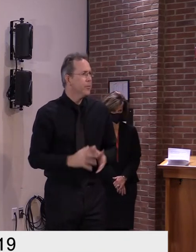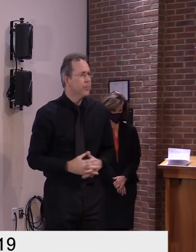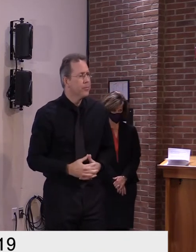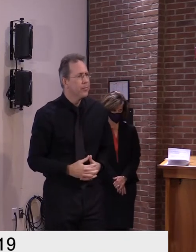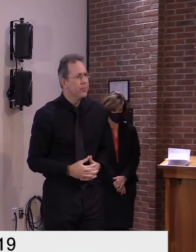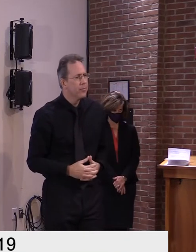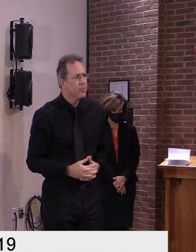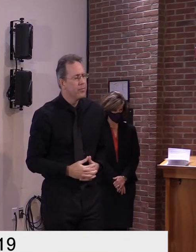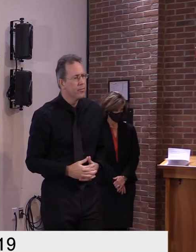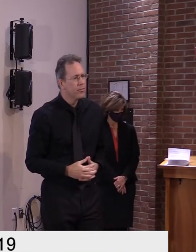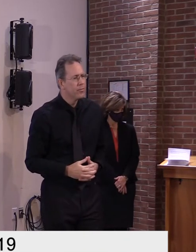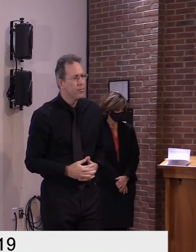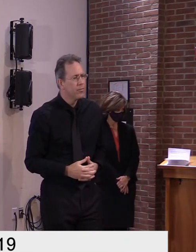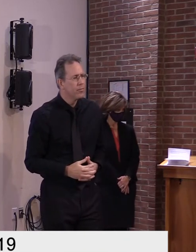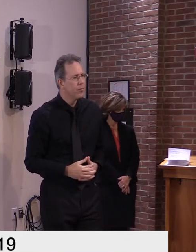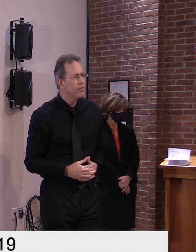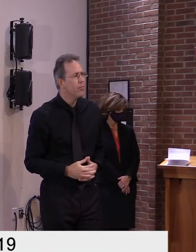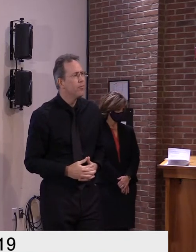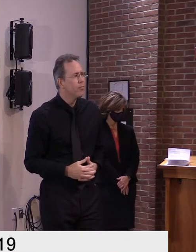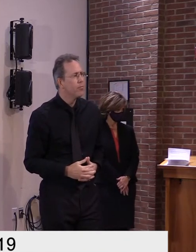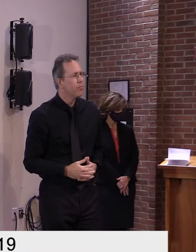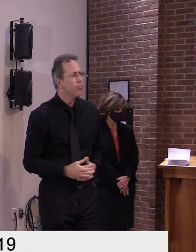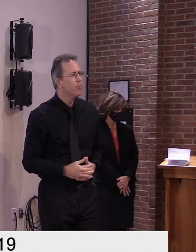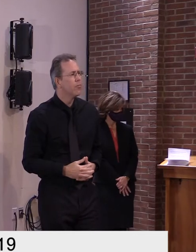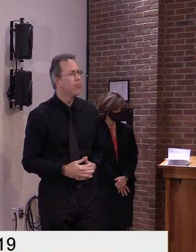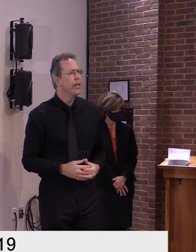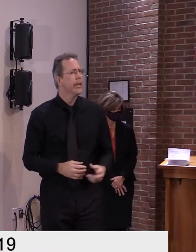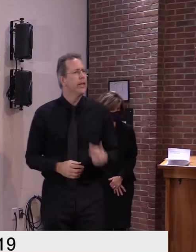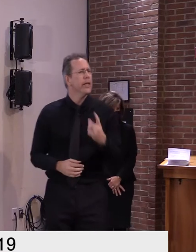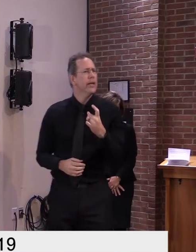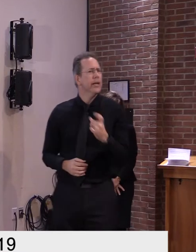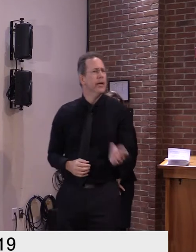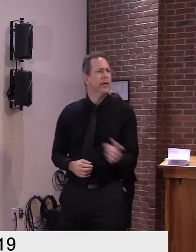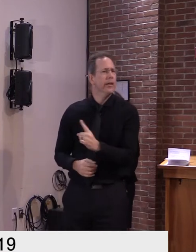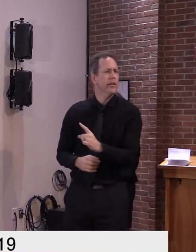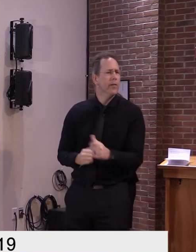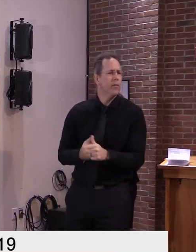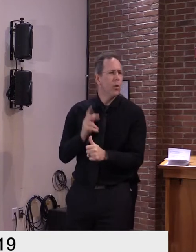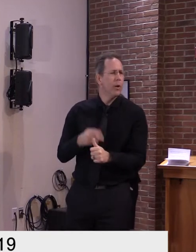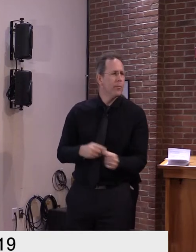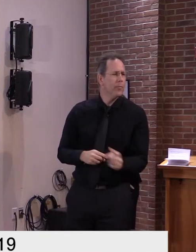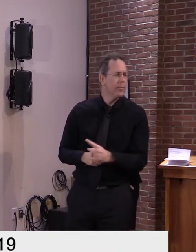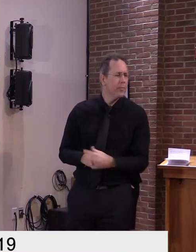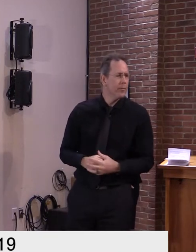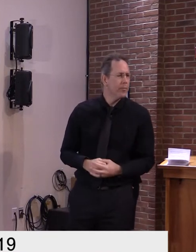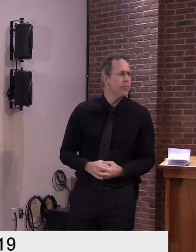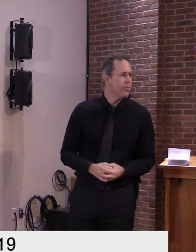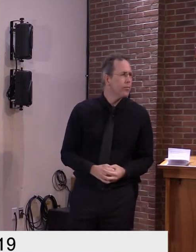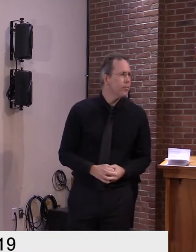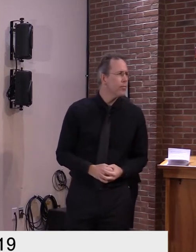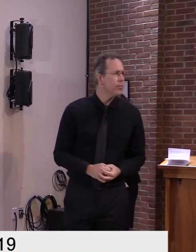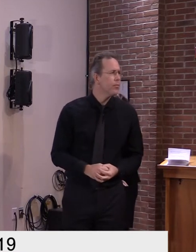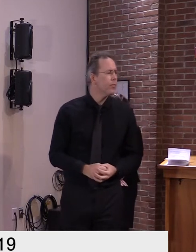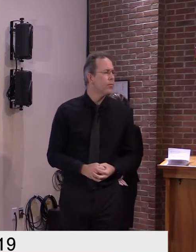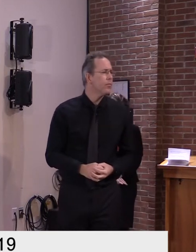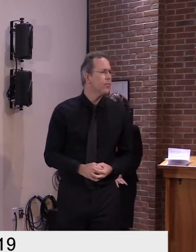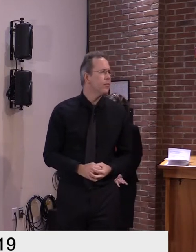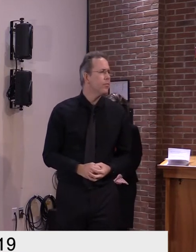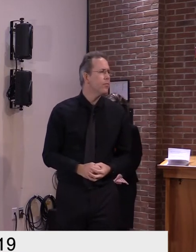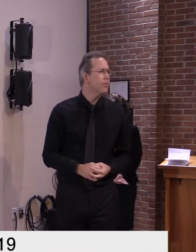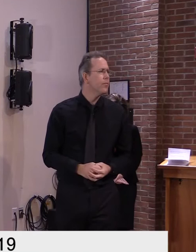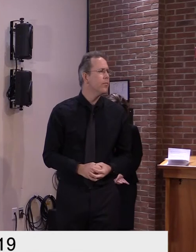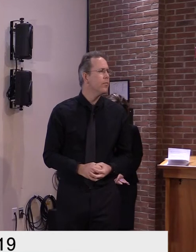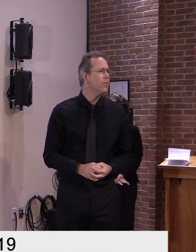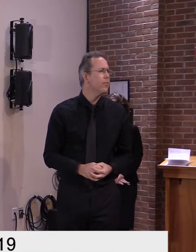Appreciate it. My other question for you, Dr. Levine, is I understand that on Monday the state will begin vaccinating